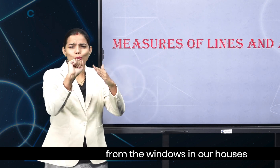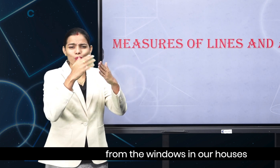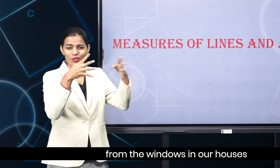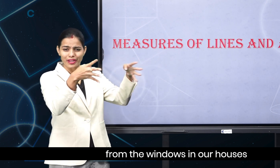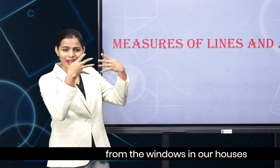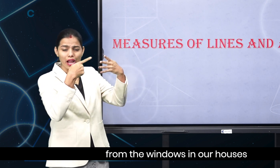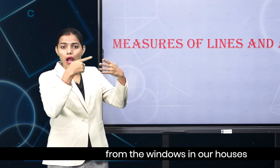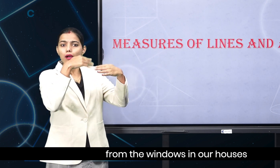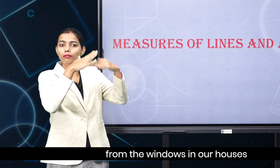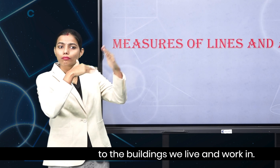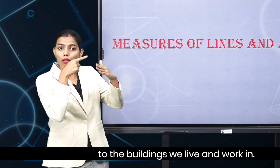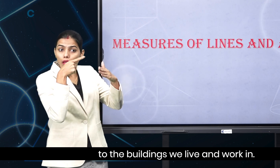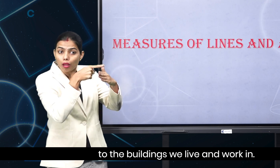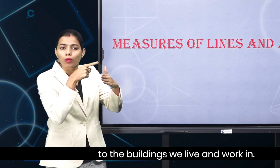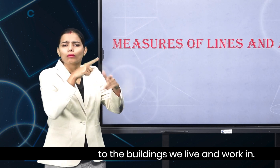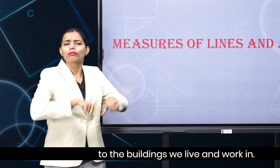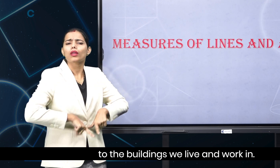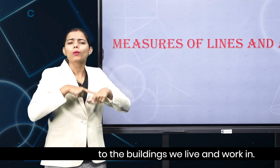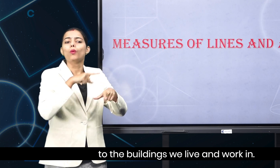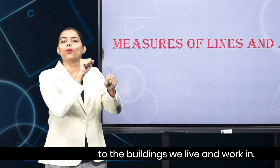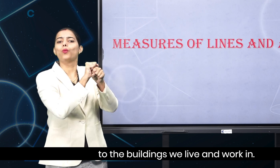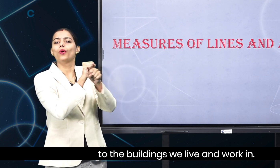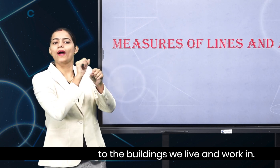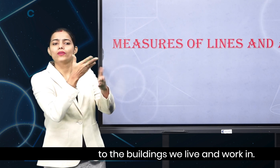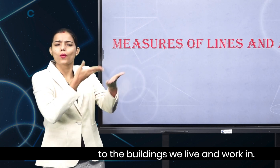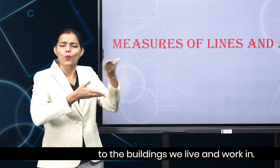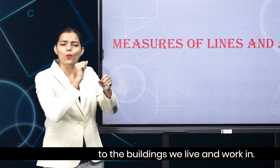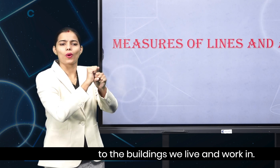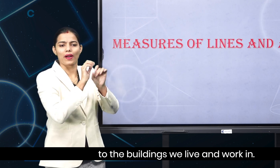in our houses to the buildings we live and work in.